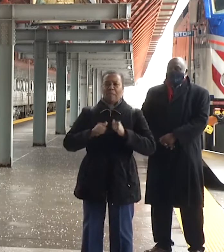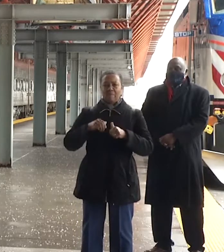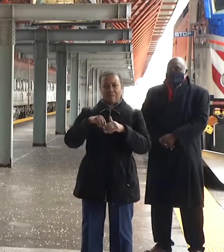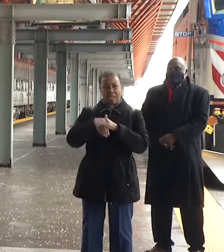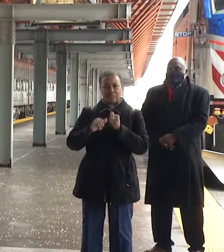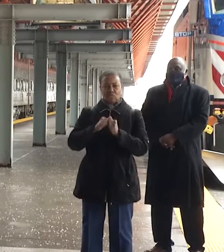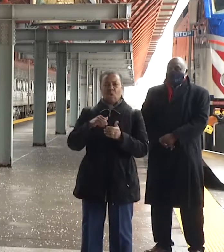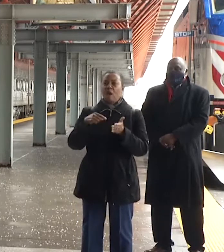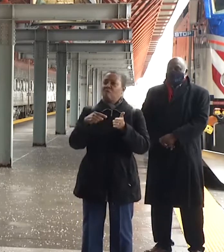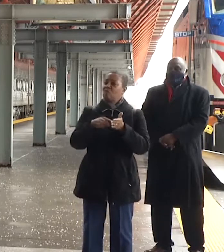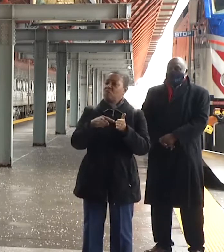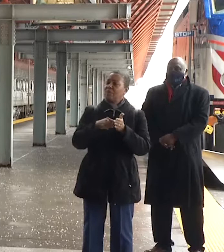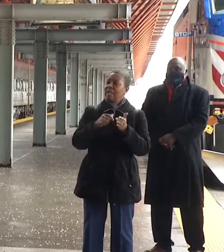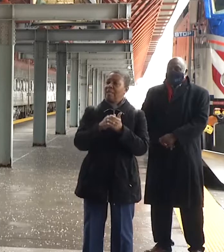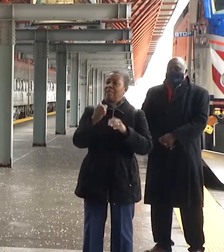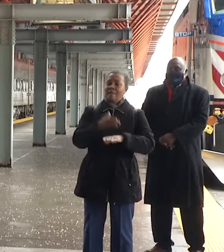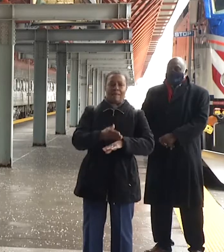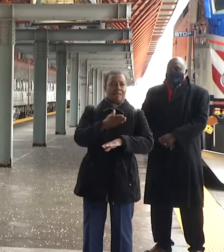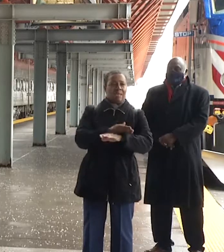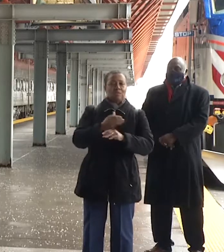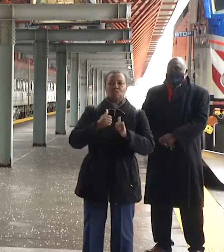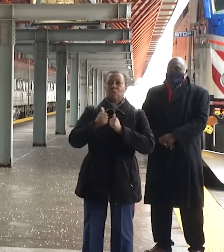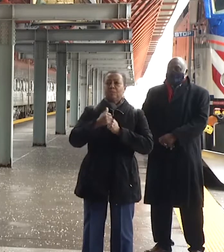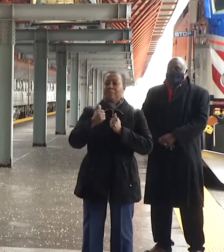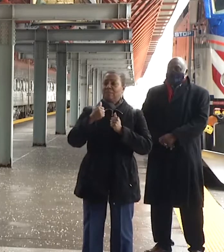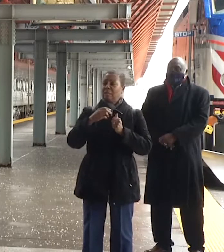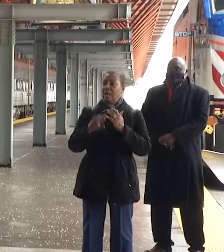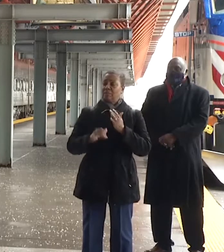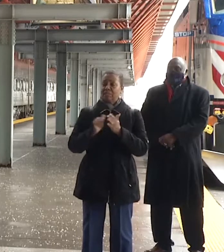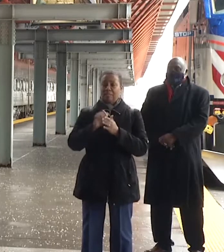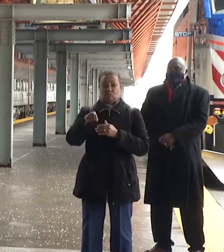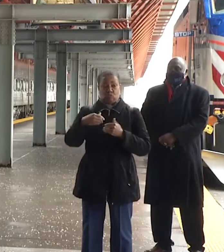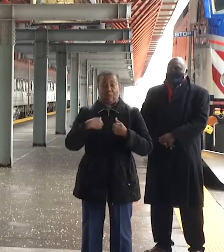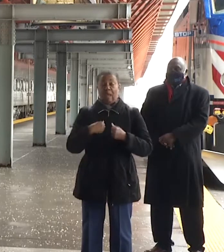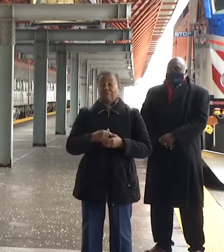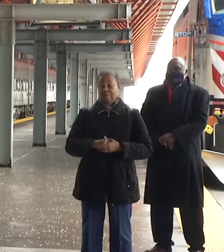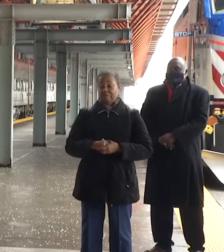access to affordable and enhanced transportation options that they deserve.